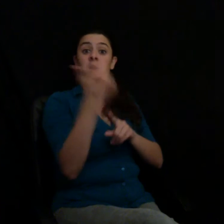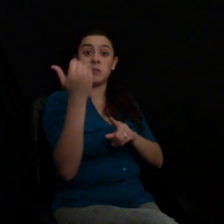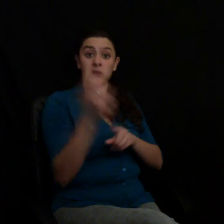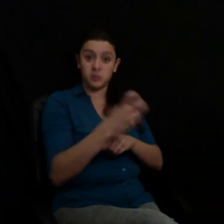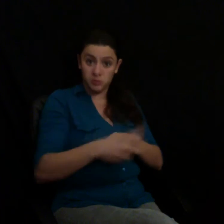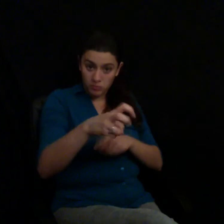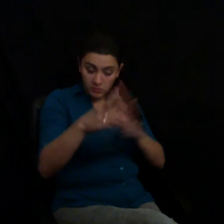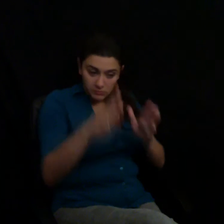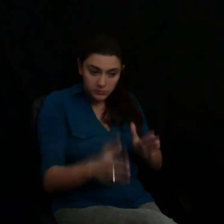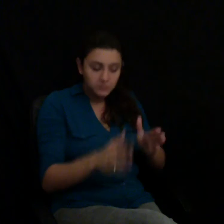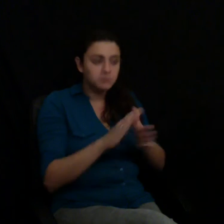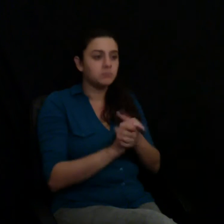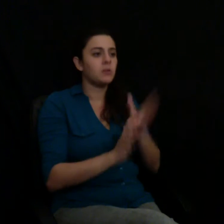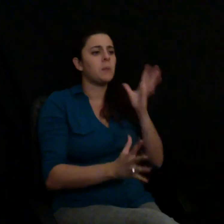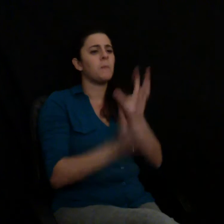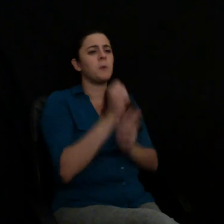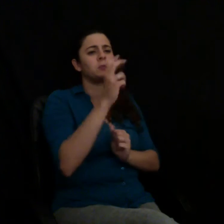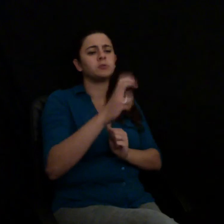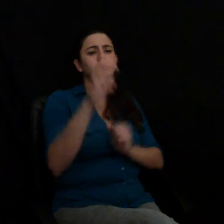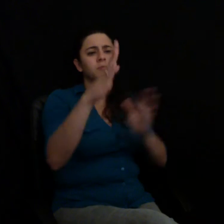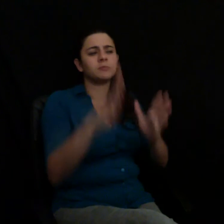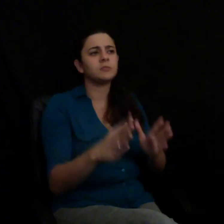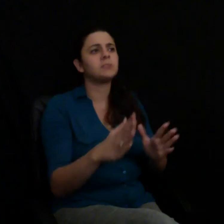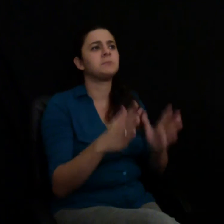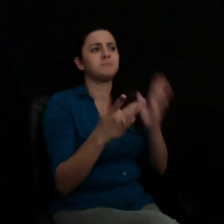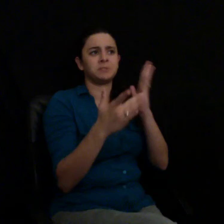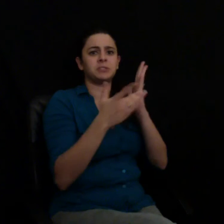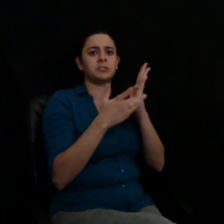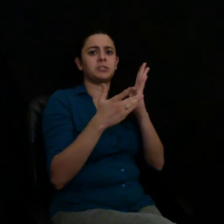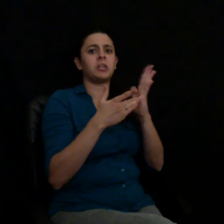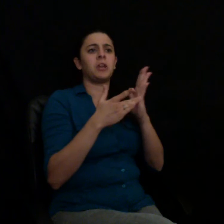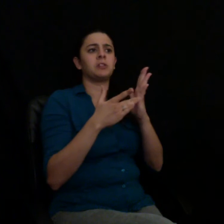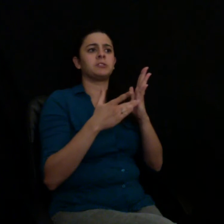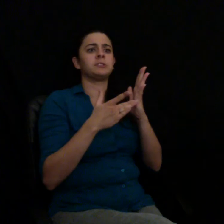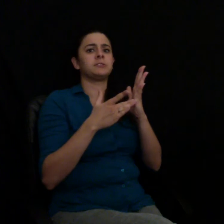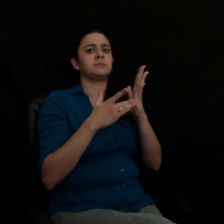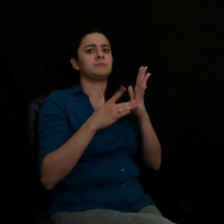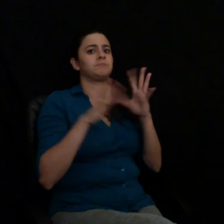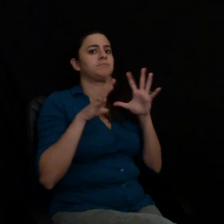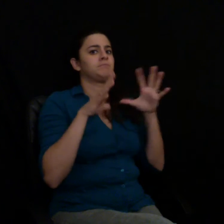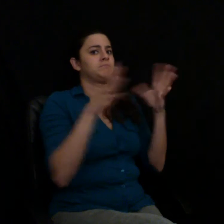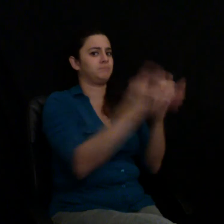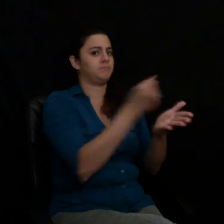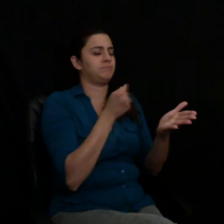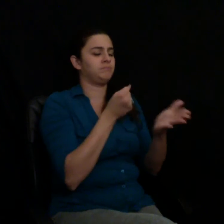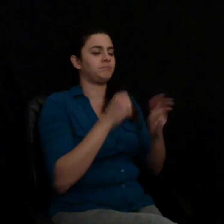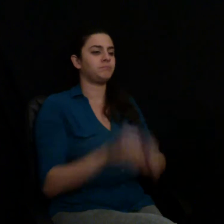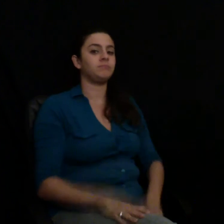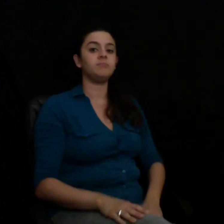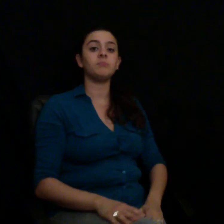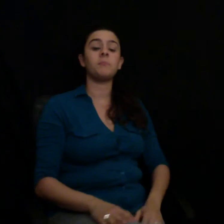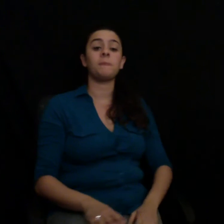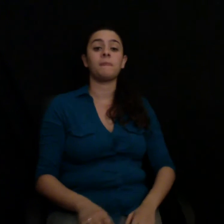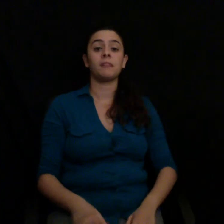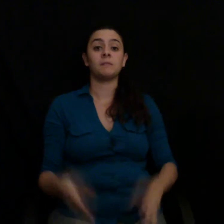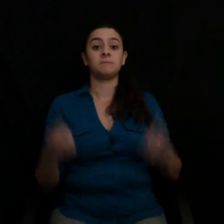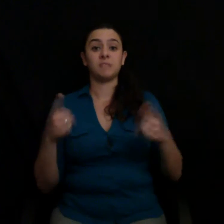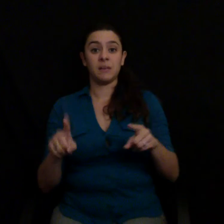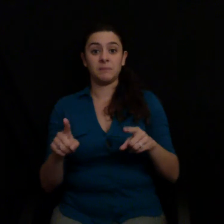think most hobos have really kind of grasped that technology in the past decade alone. So, if you're like me and are not familiar with what the term bull